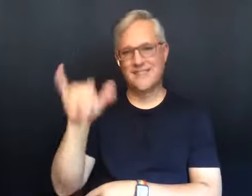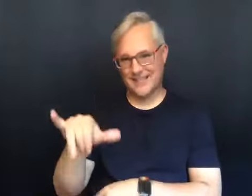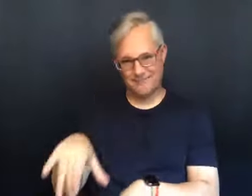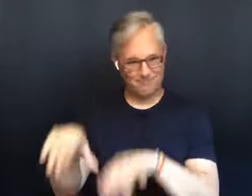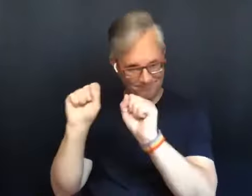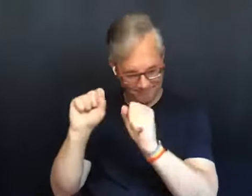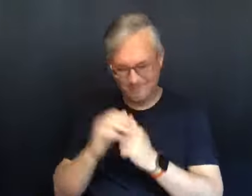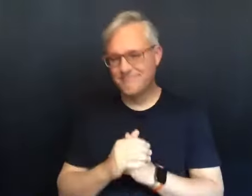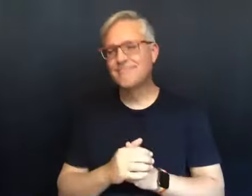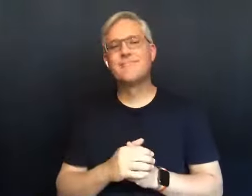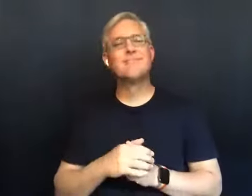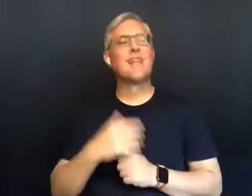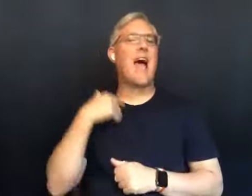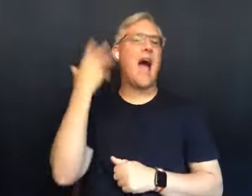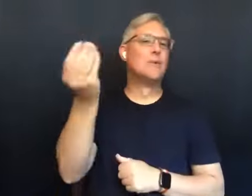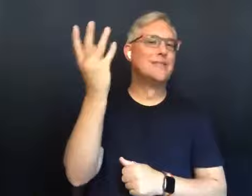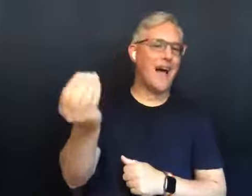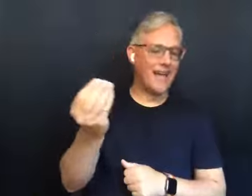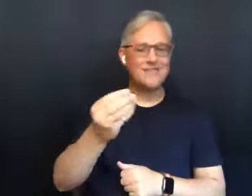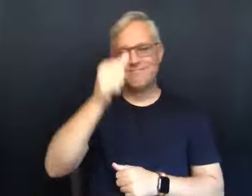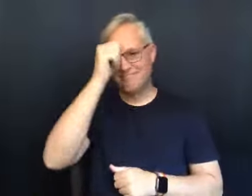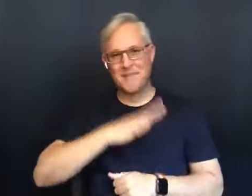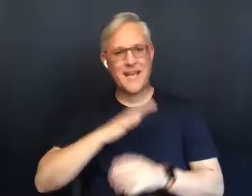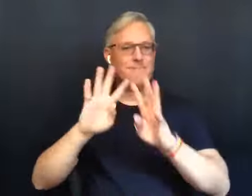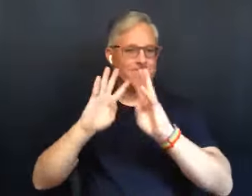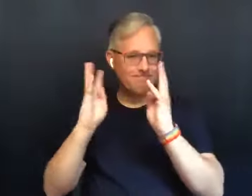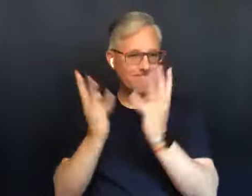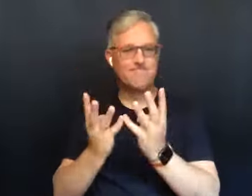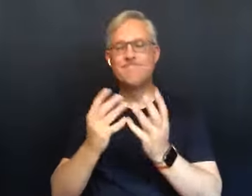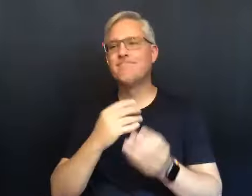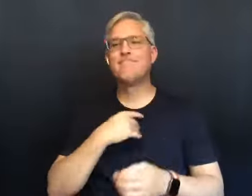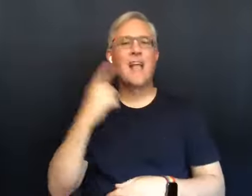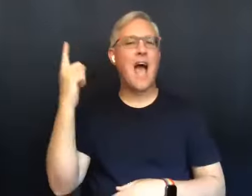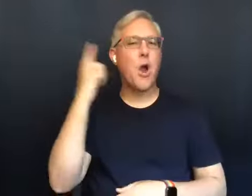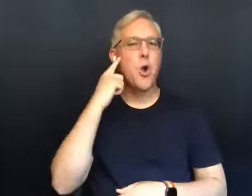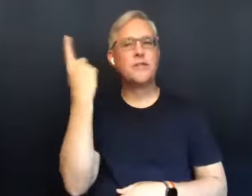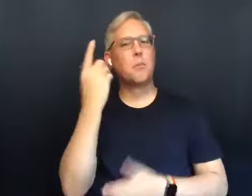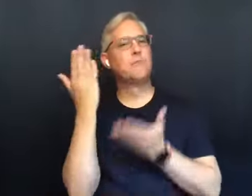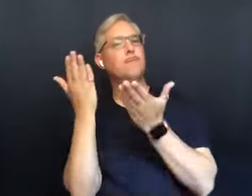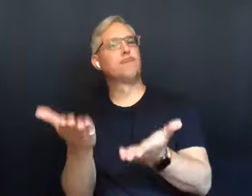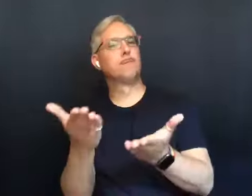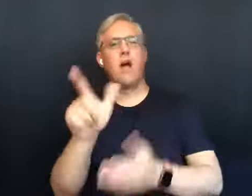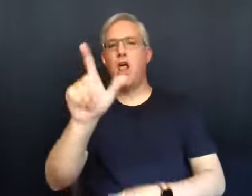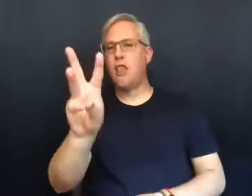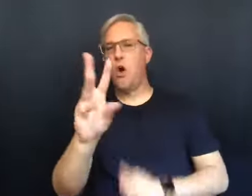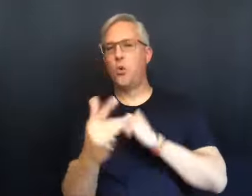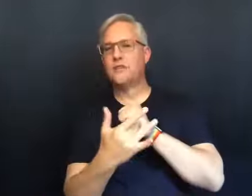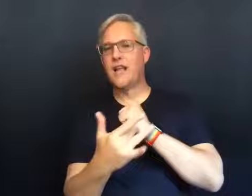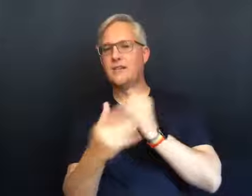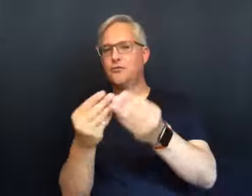Kentucky, and standing around with a group of guys outside,